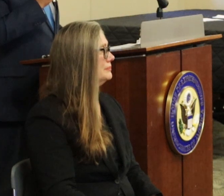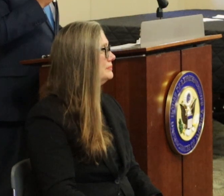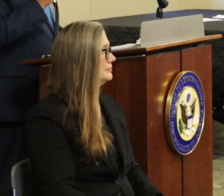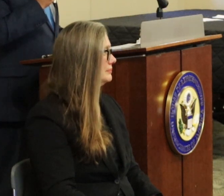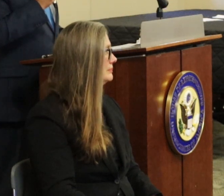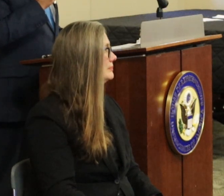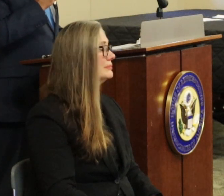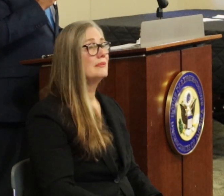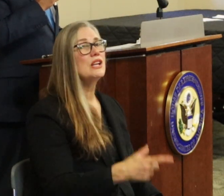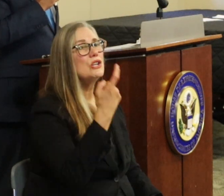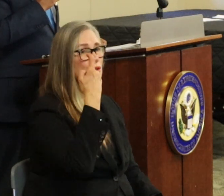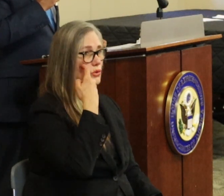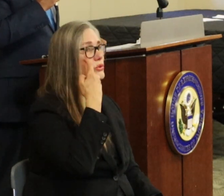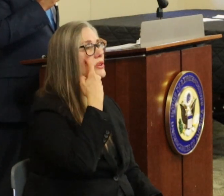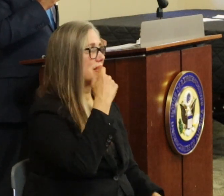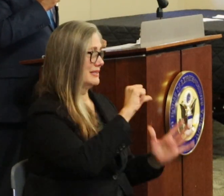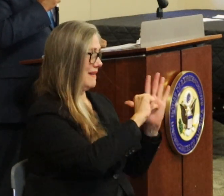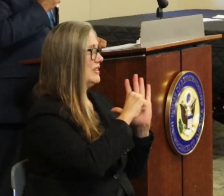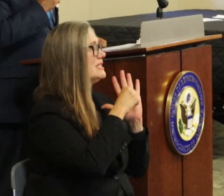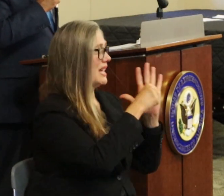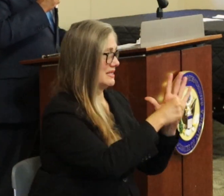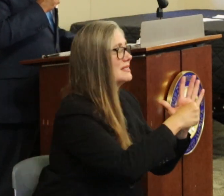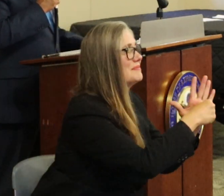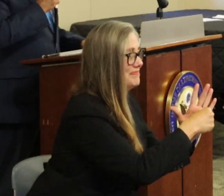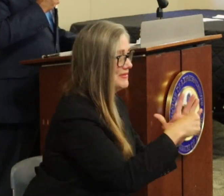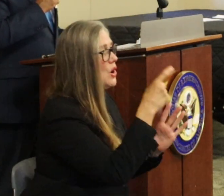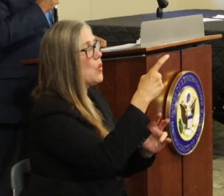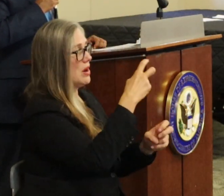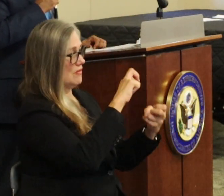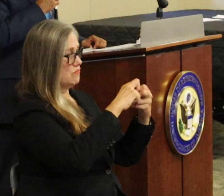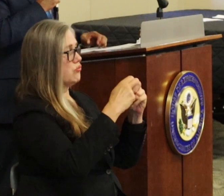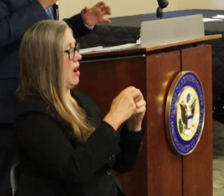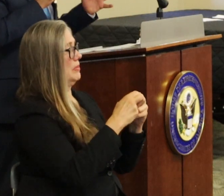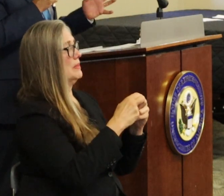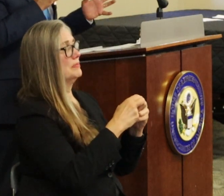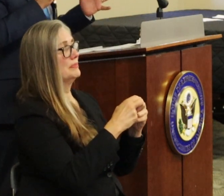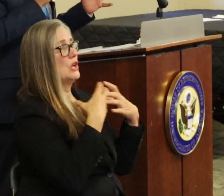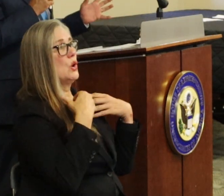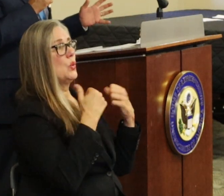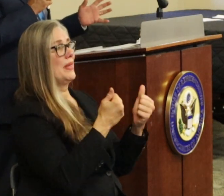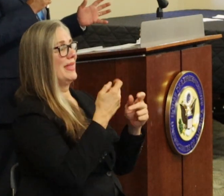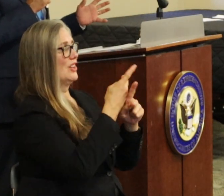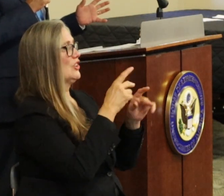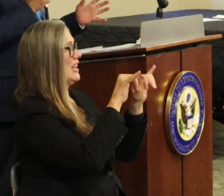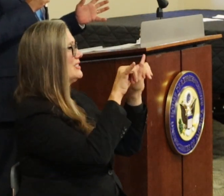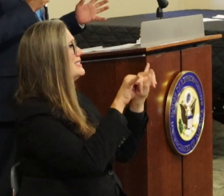I think you just highlighted one of the major problems with our healthcare system in